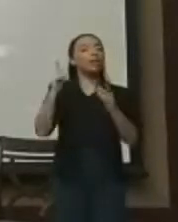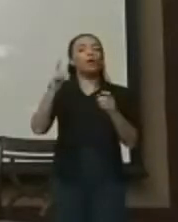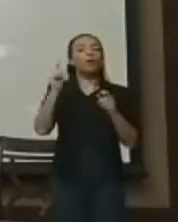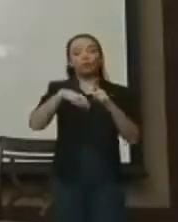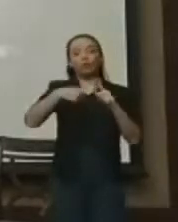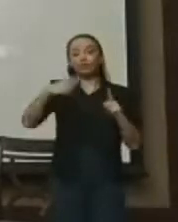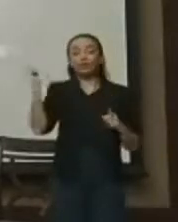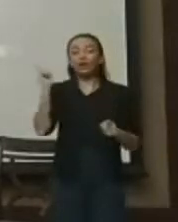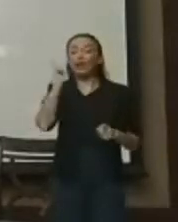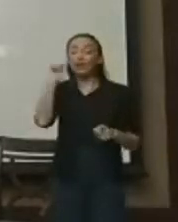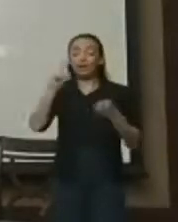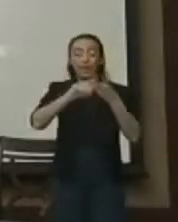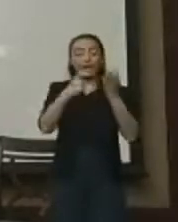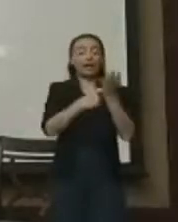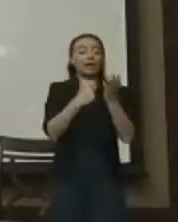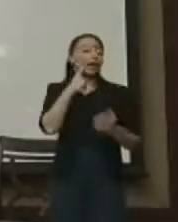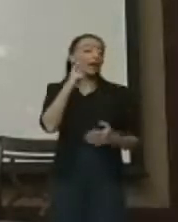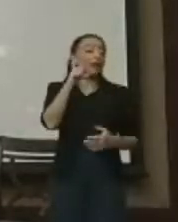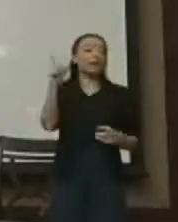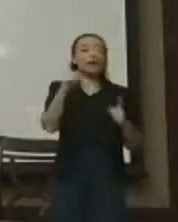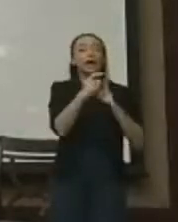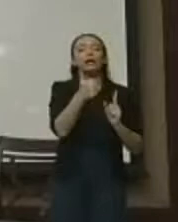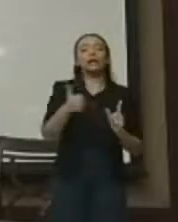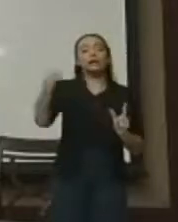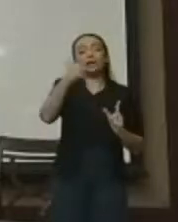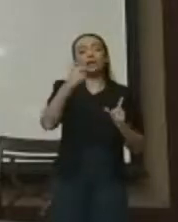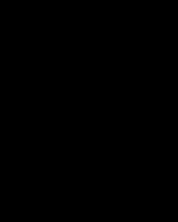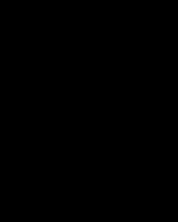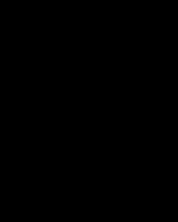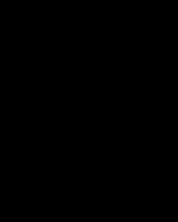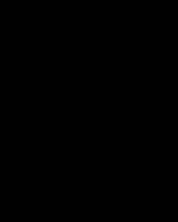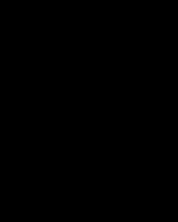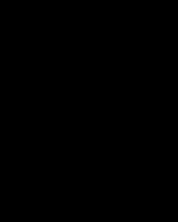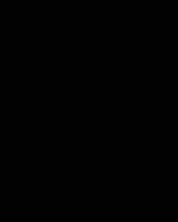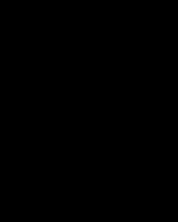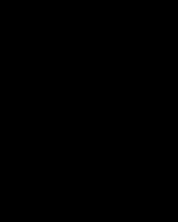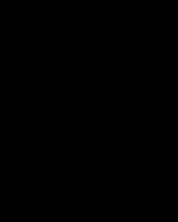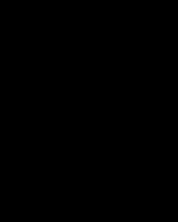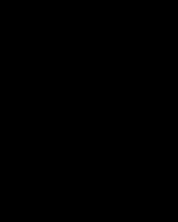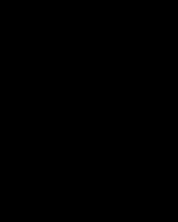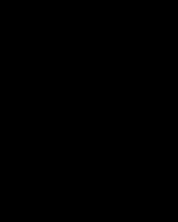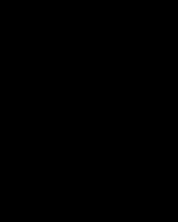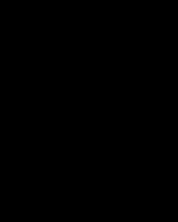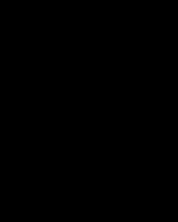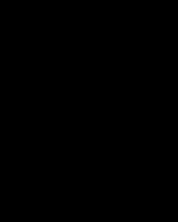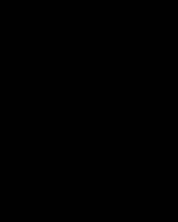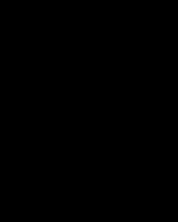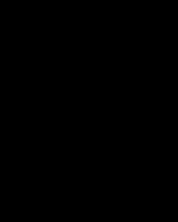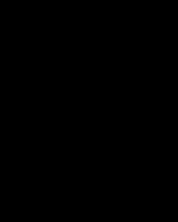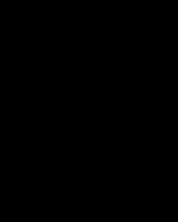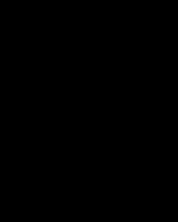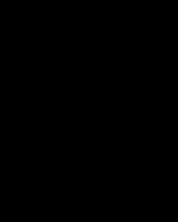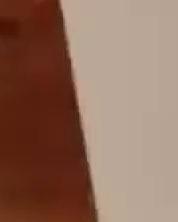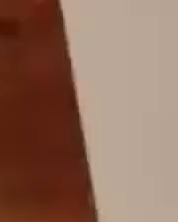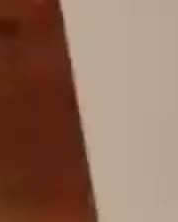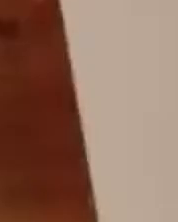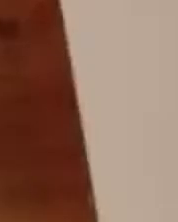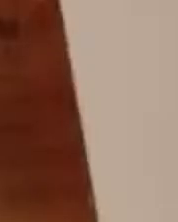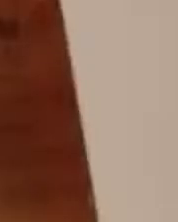Mr. Eric Ford, Director and UNESCO Representative, New Delhi. Can we please have the video, please?